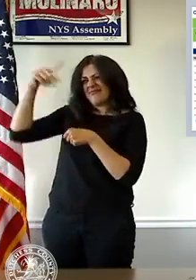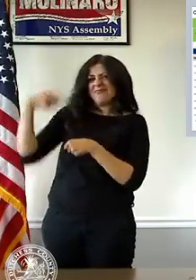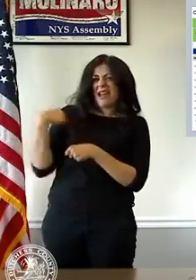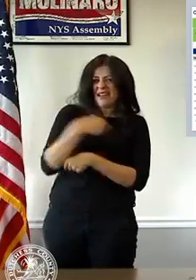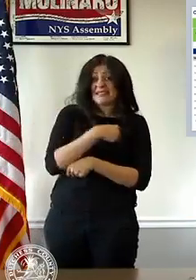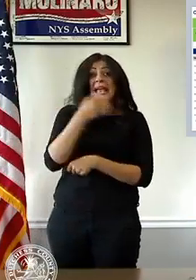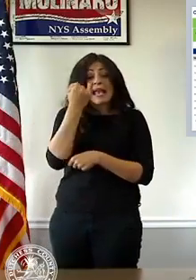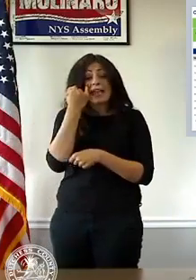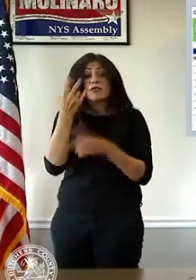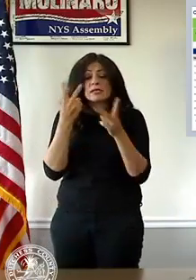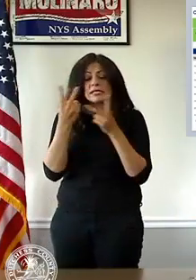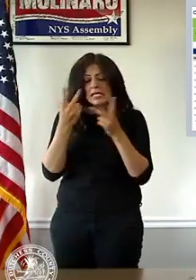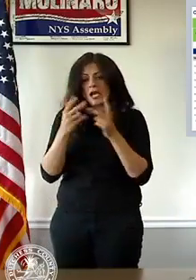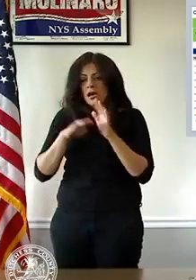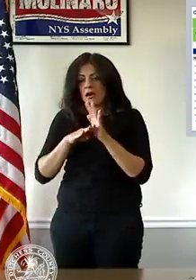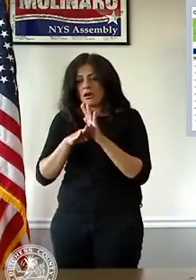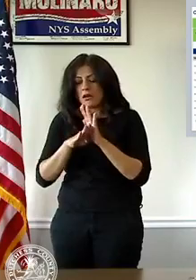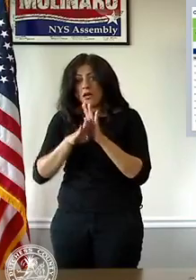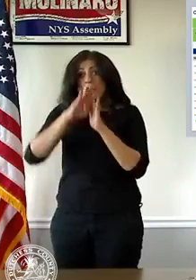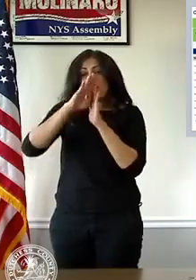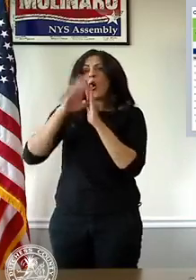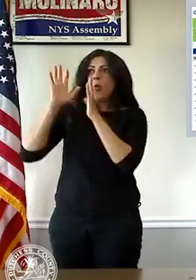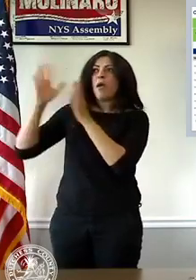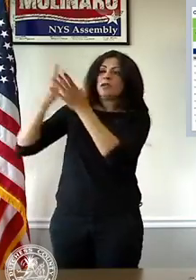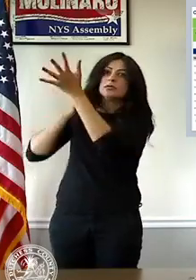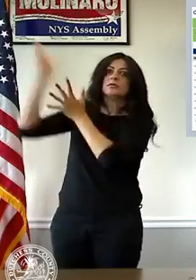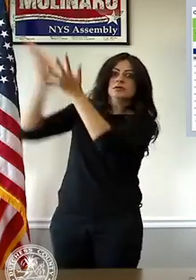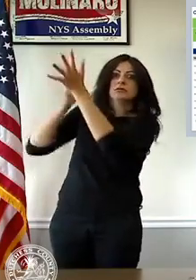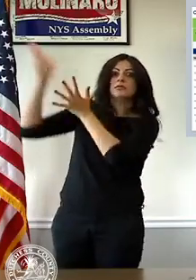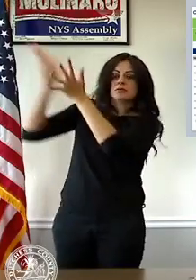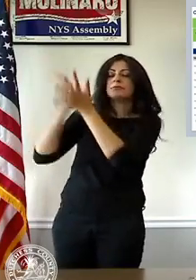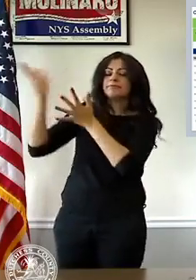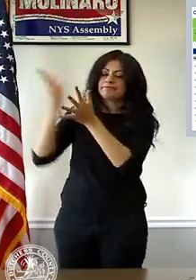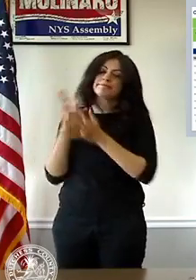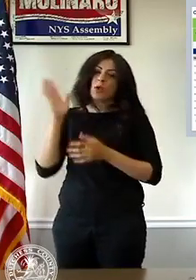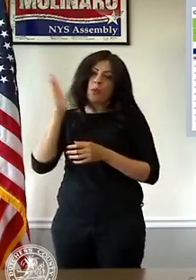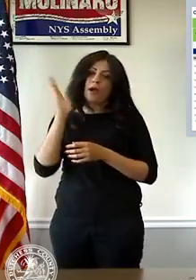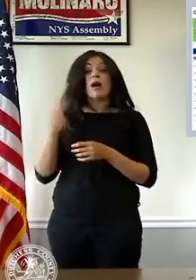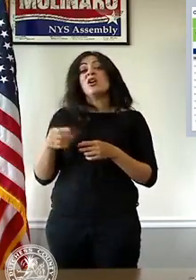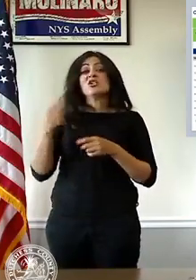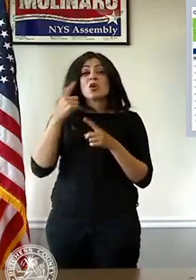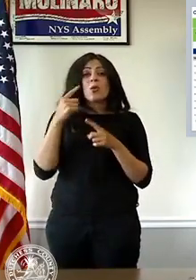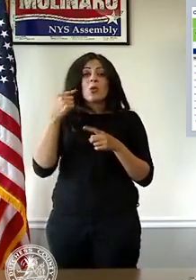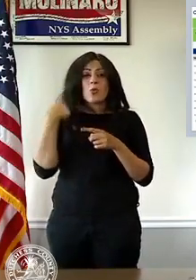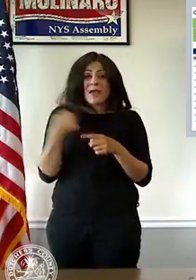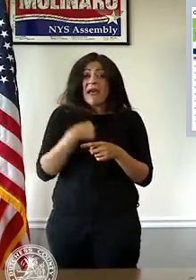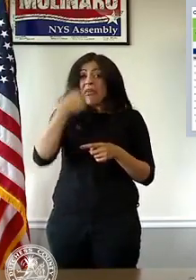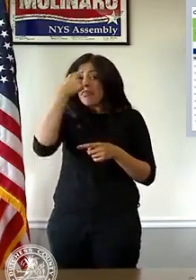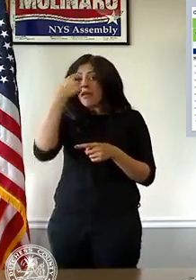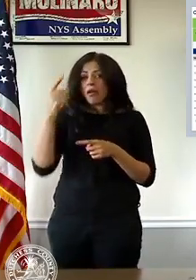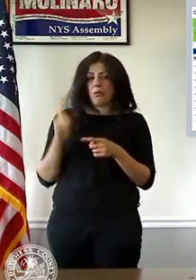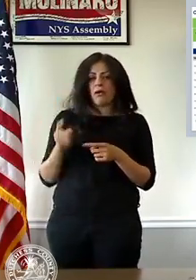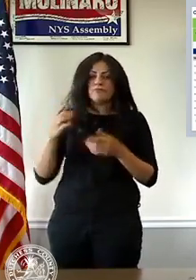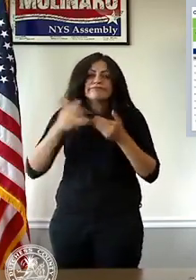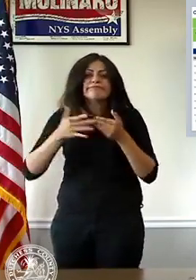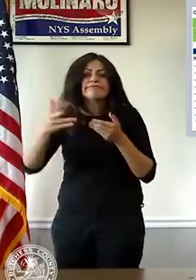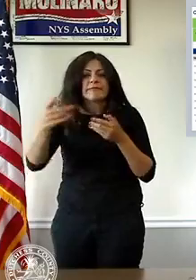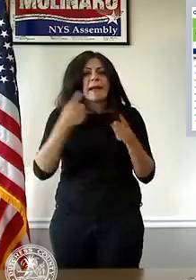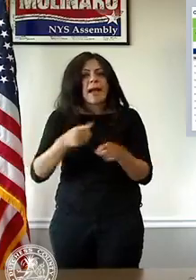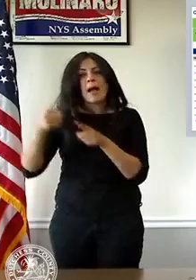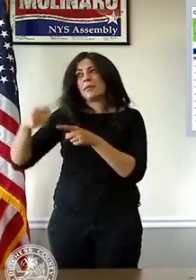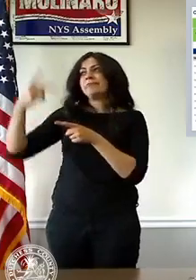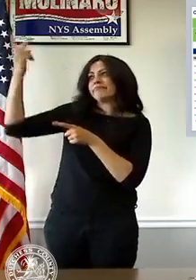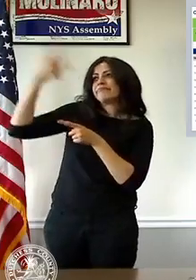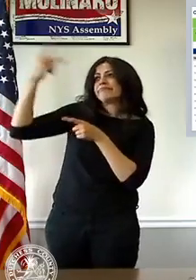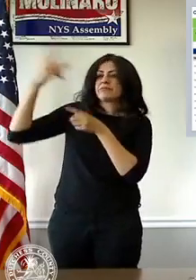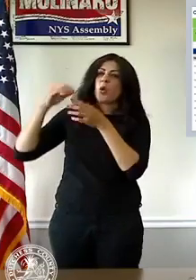particular trends, we'll be communicating with each other. And again, in theory, the way this should work is that together we come to the decision of what is